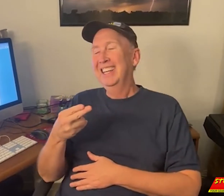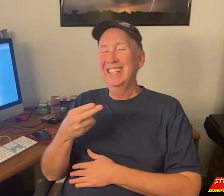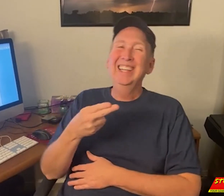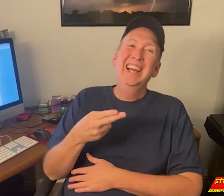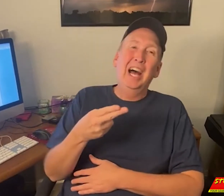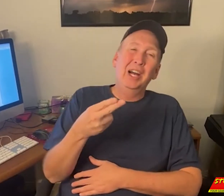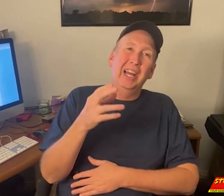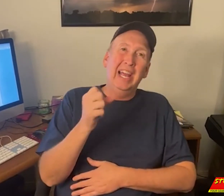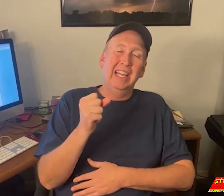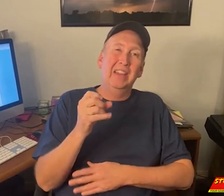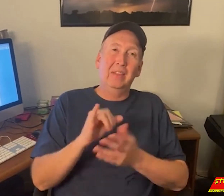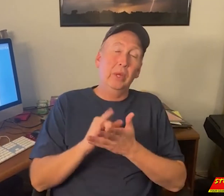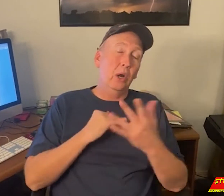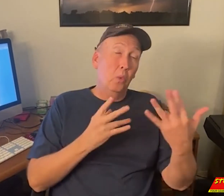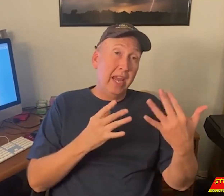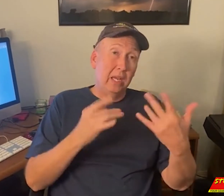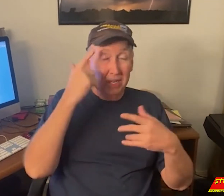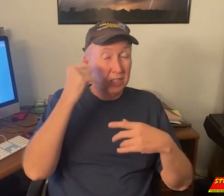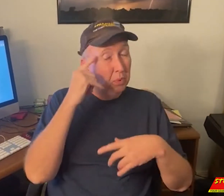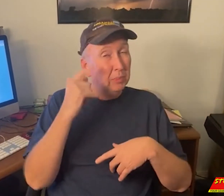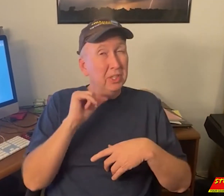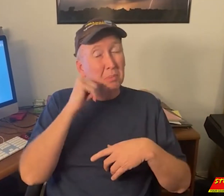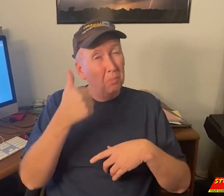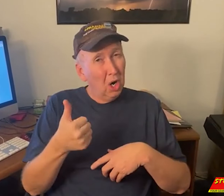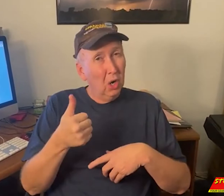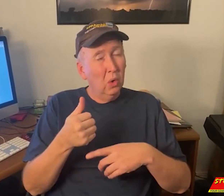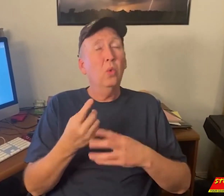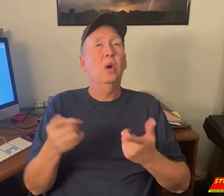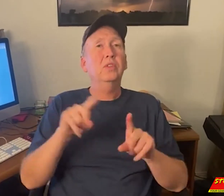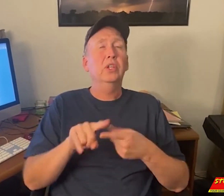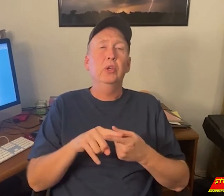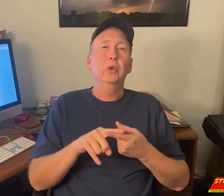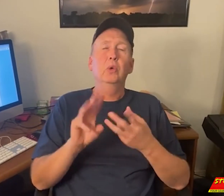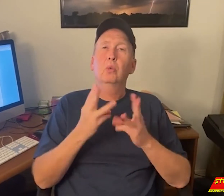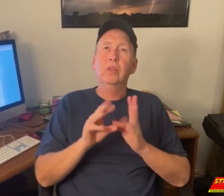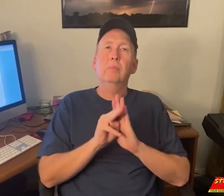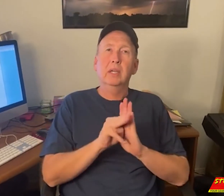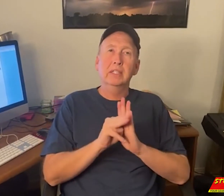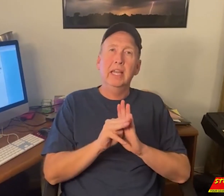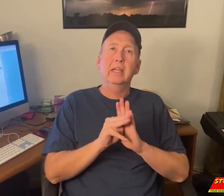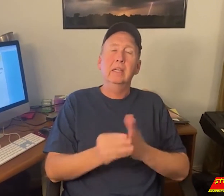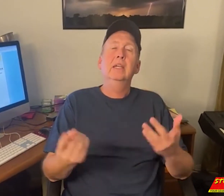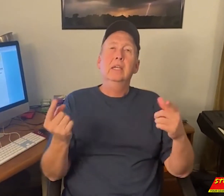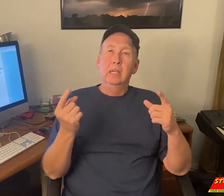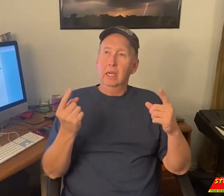that. And we are waiting because probably tomorrow, once the new weather model data